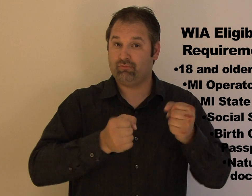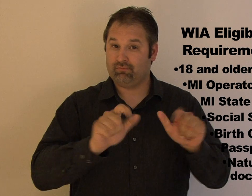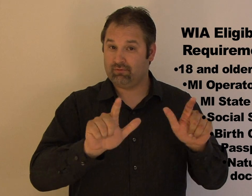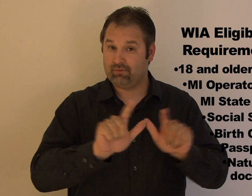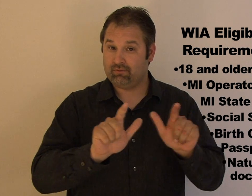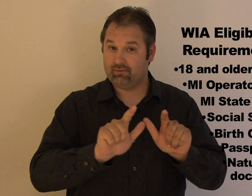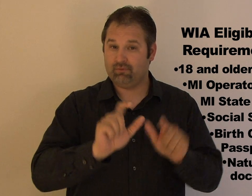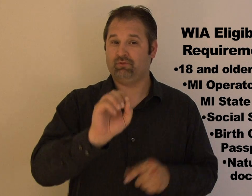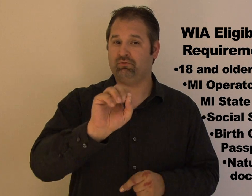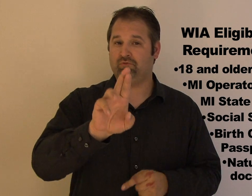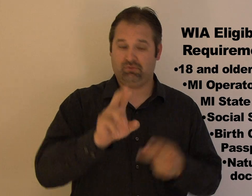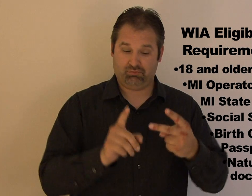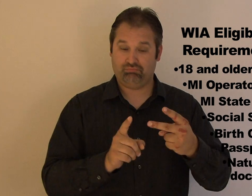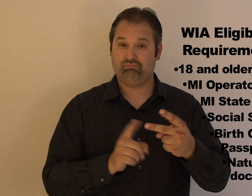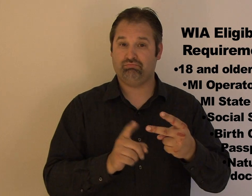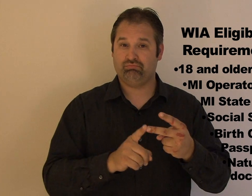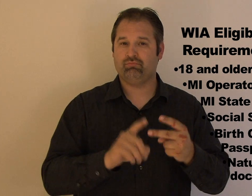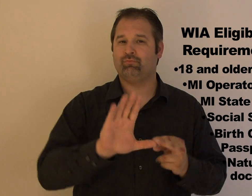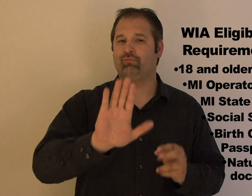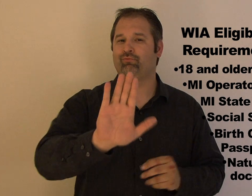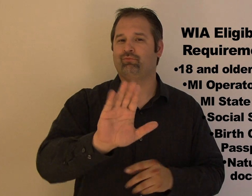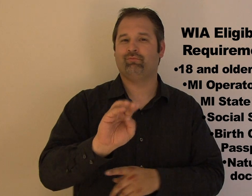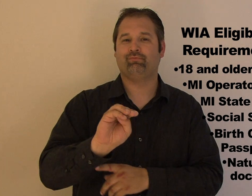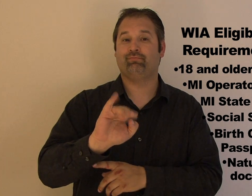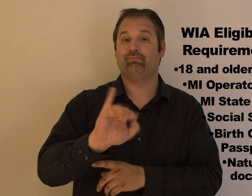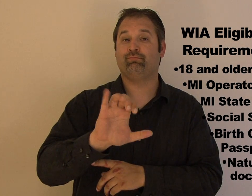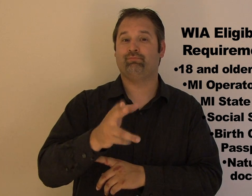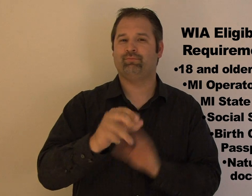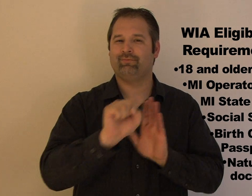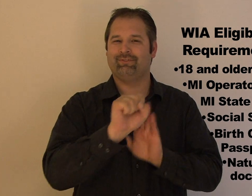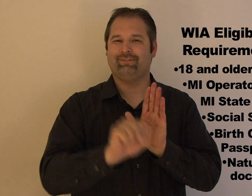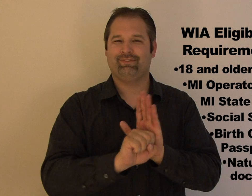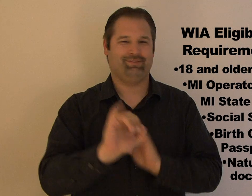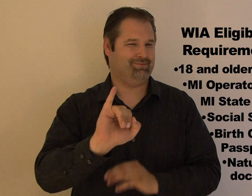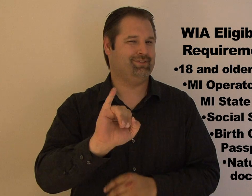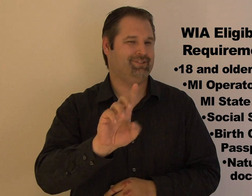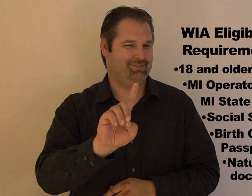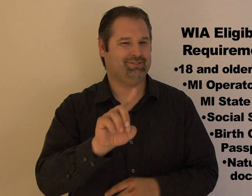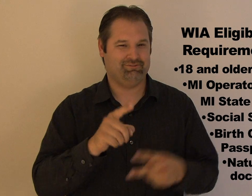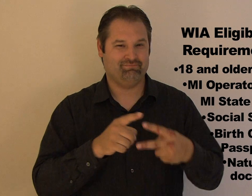Be able to prove that you are a Michigan resident, such as a Michigan driver's license or a Michigan state ID.